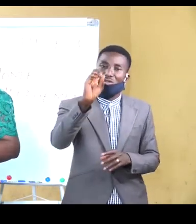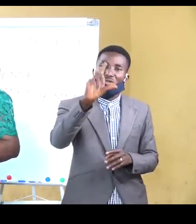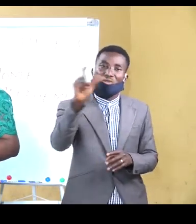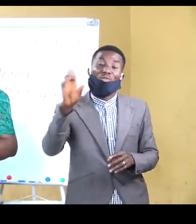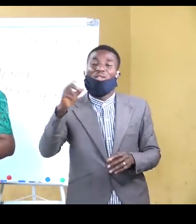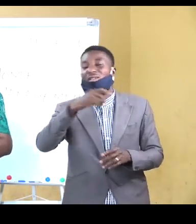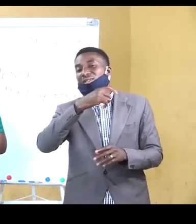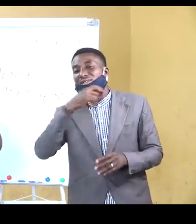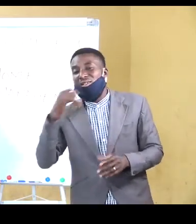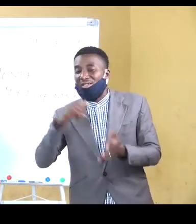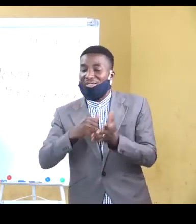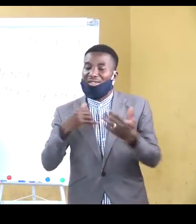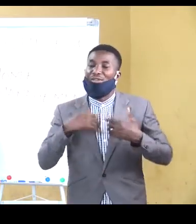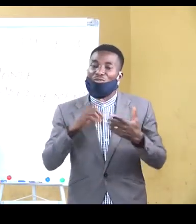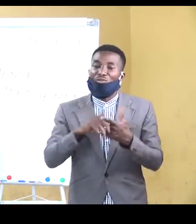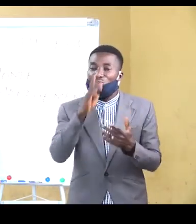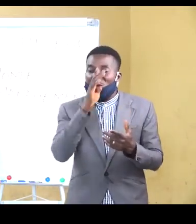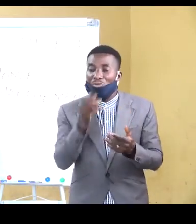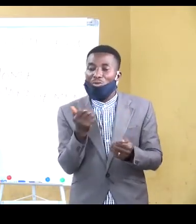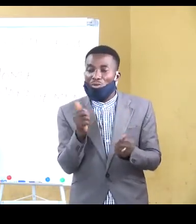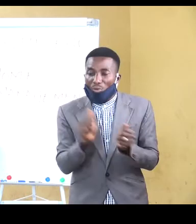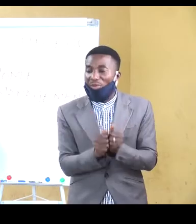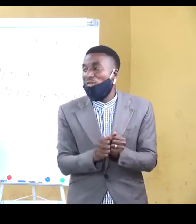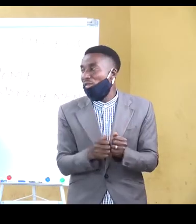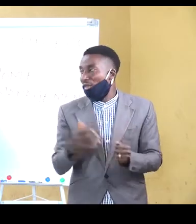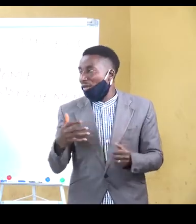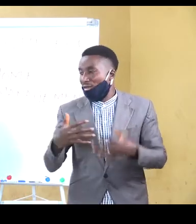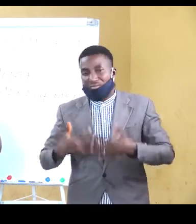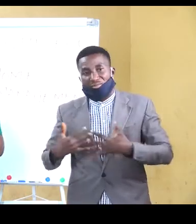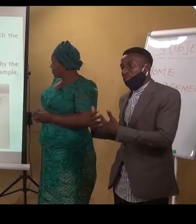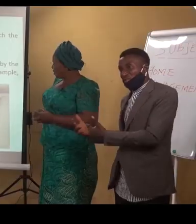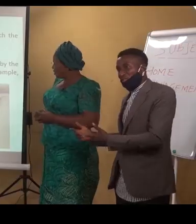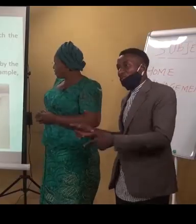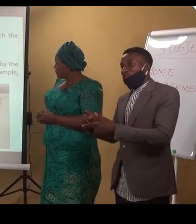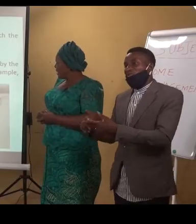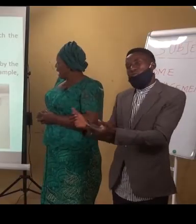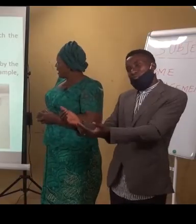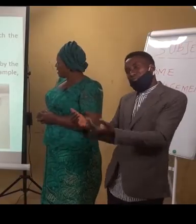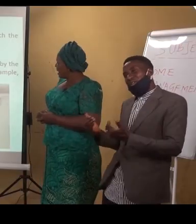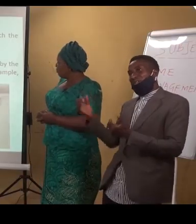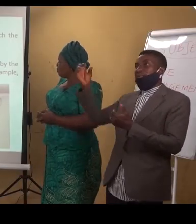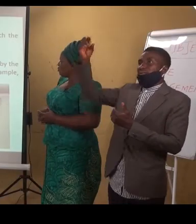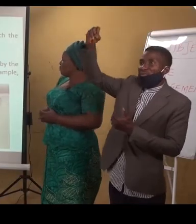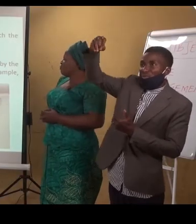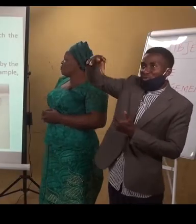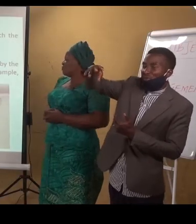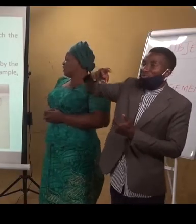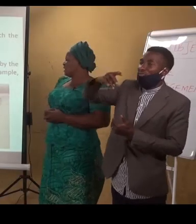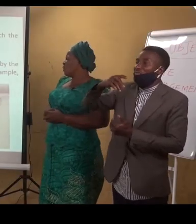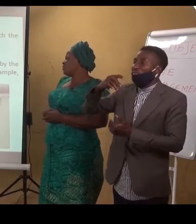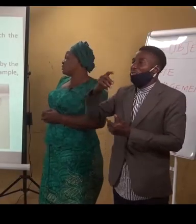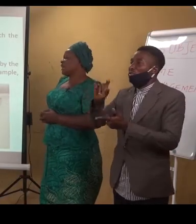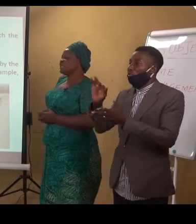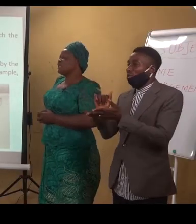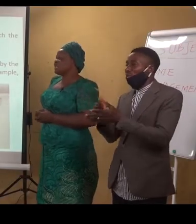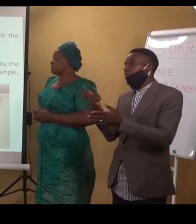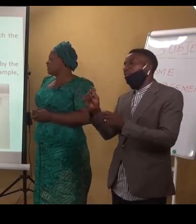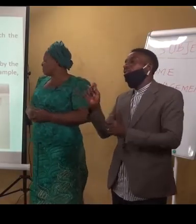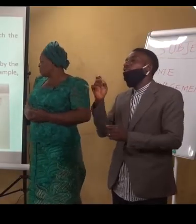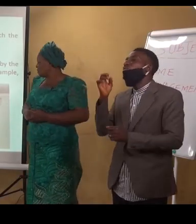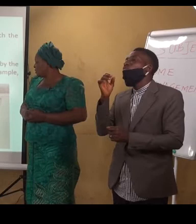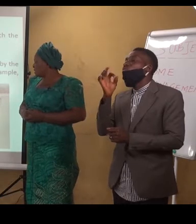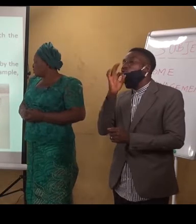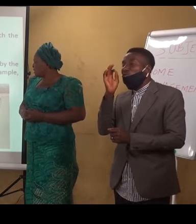with what? The equipment to attract the sun's radiation. And examples of food that will be dried in